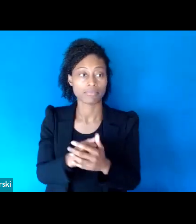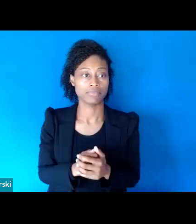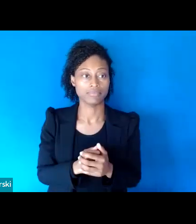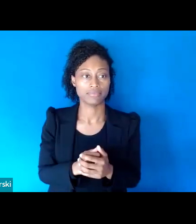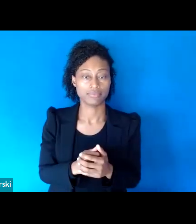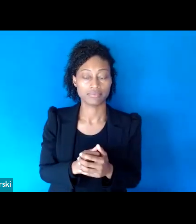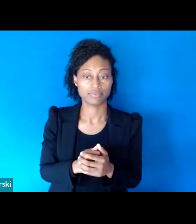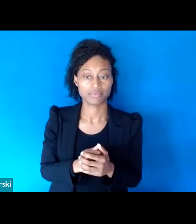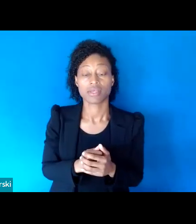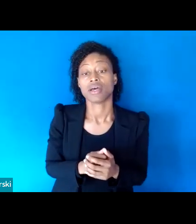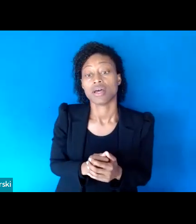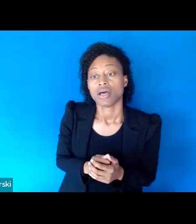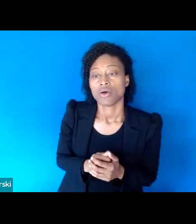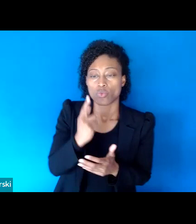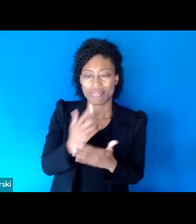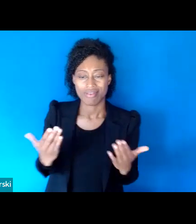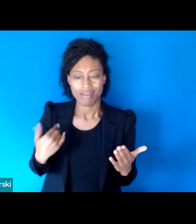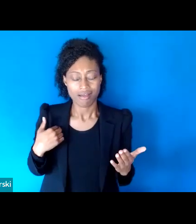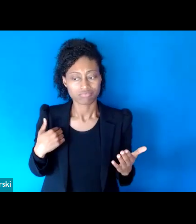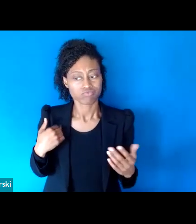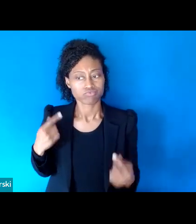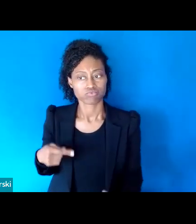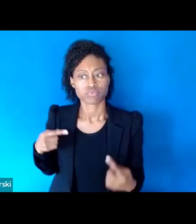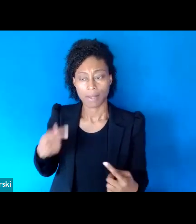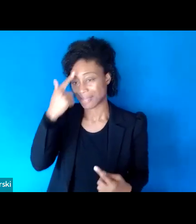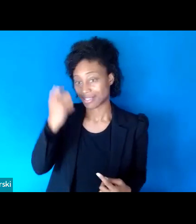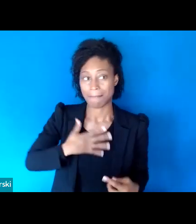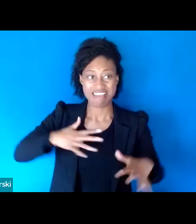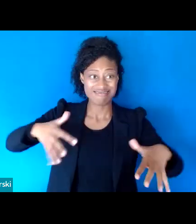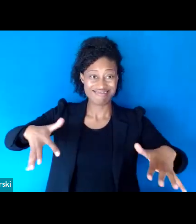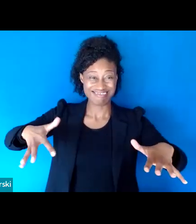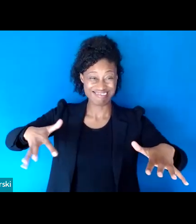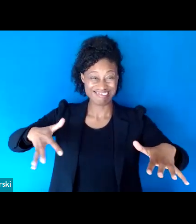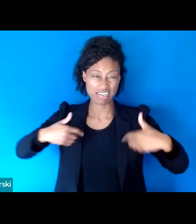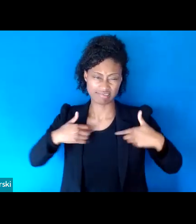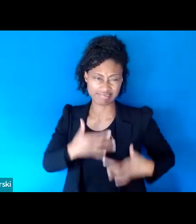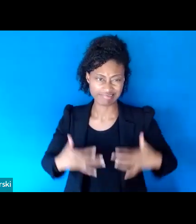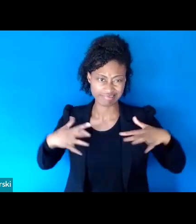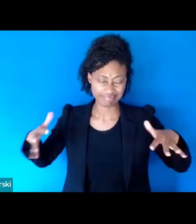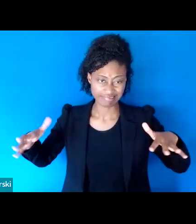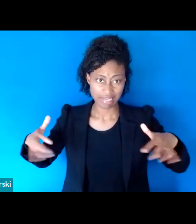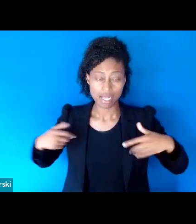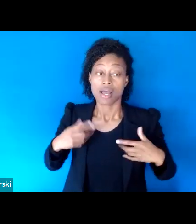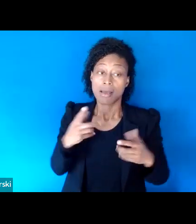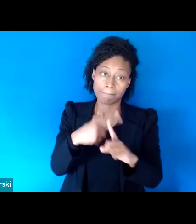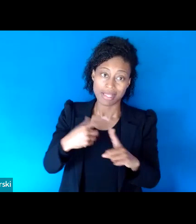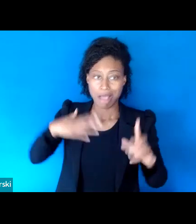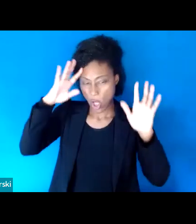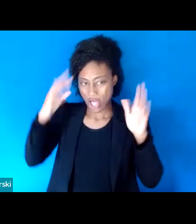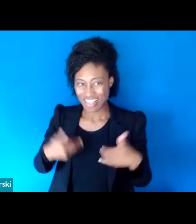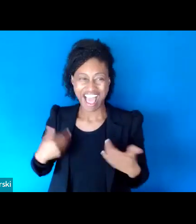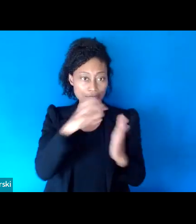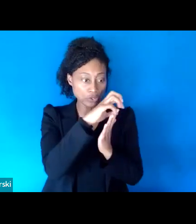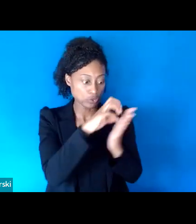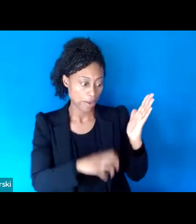one of the things that I struggle with, because of my anxiety is always running, and because of my autism, I try to have scripts